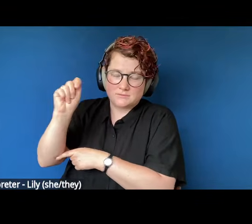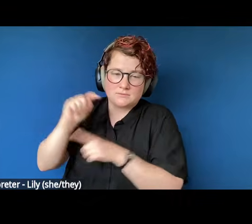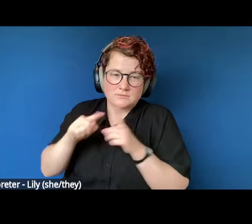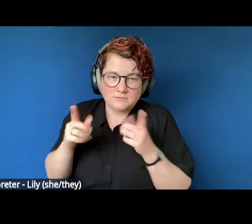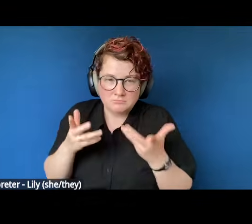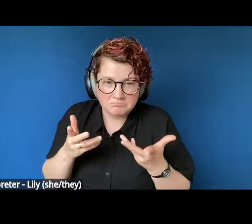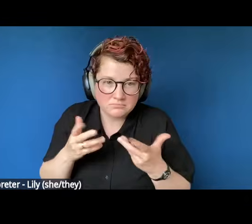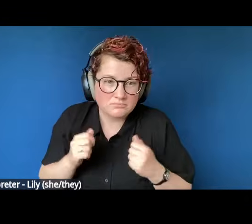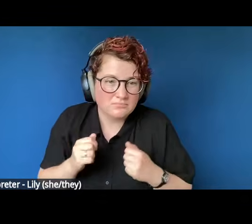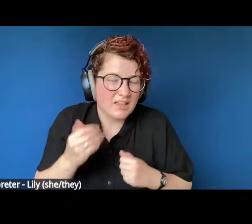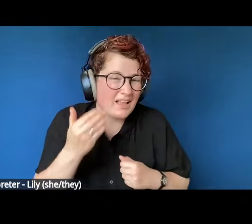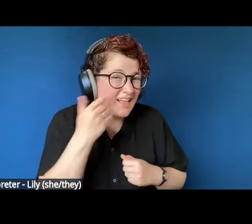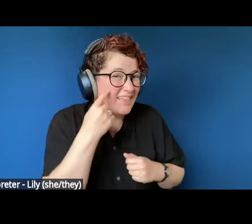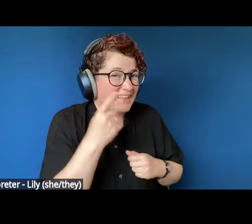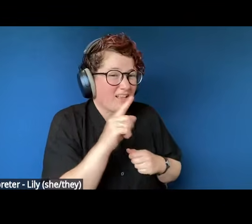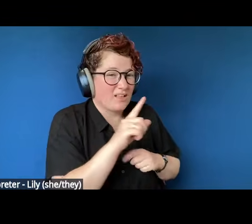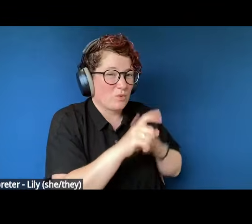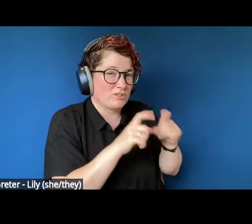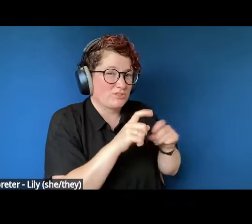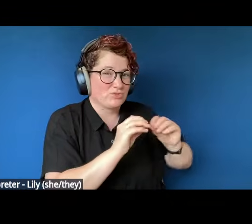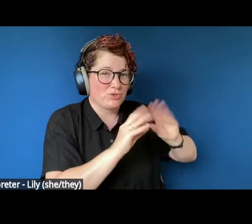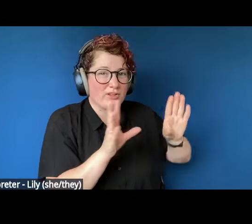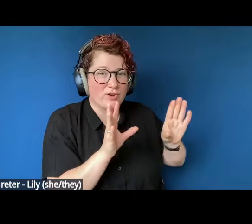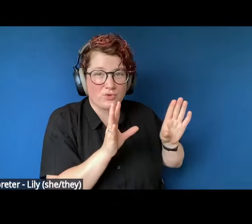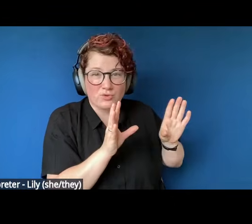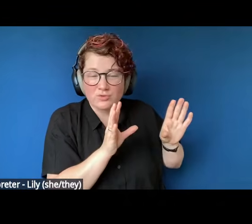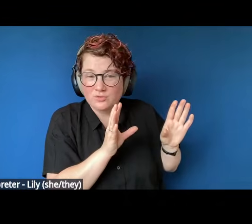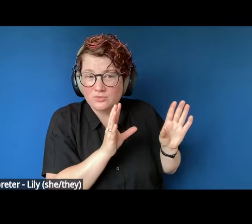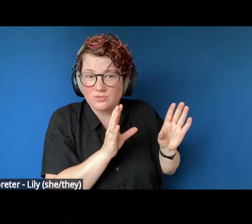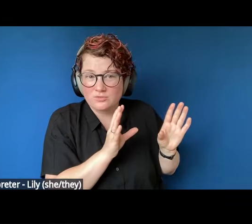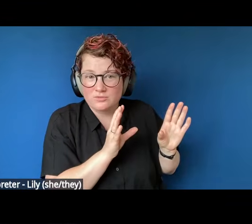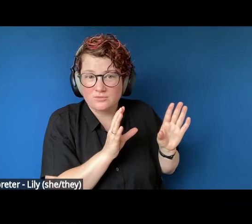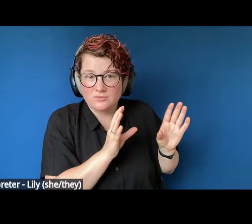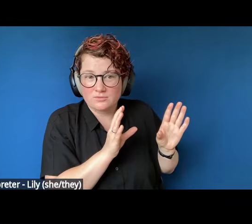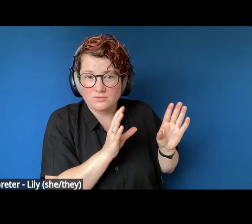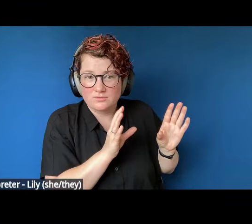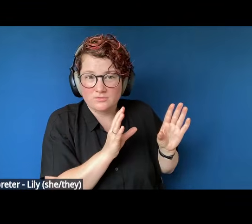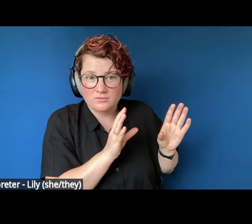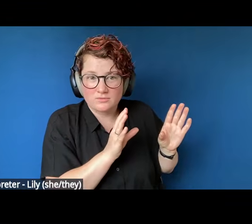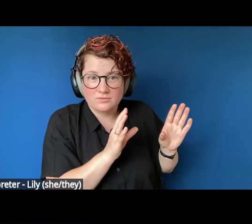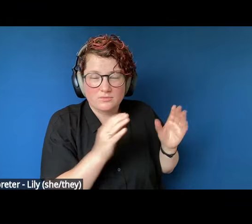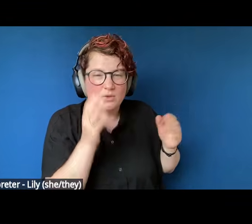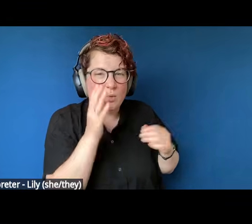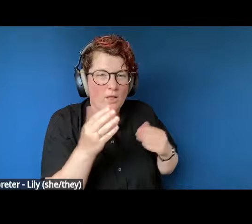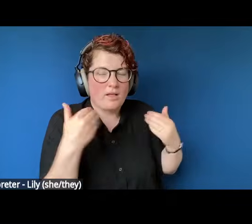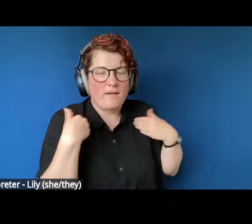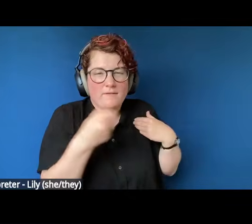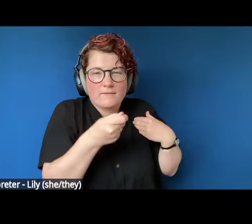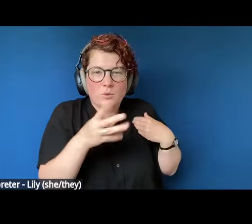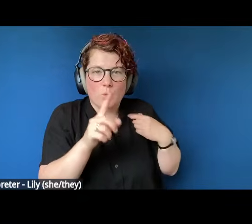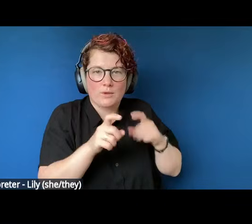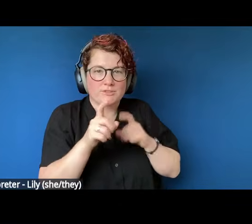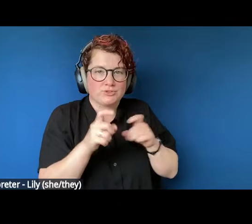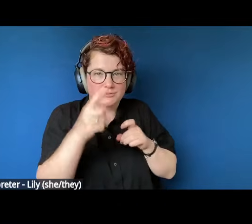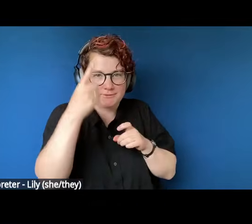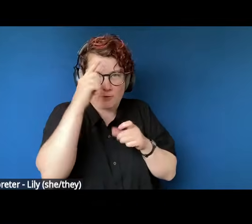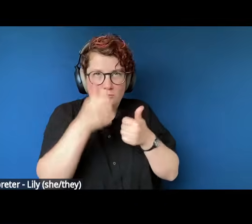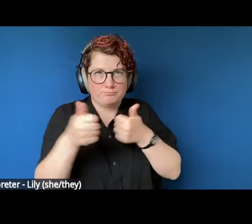think the questions are clear, what you're asking for. There's a chance of taking a few questions away tonight, so we'll bring you now